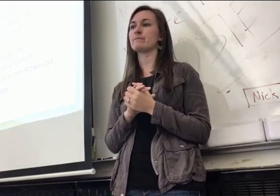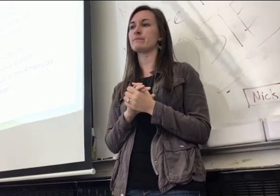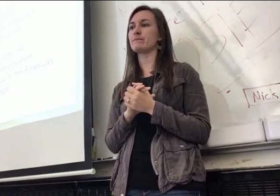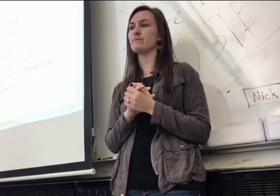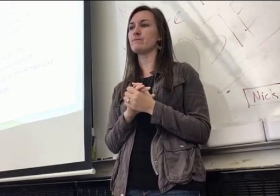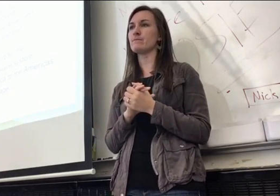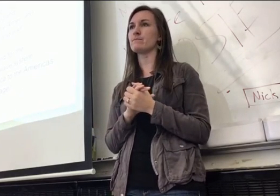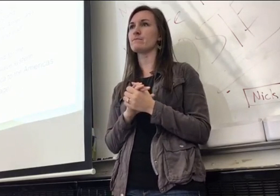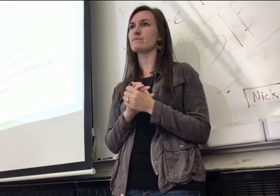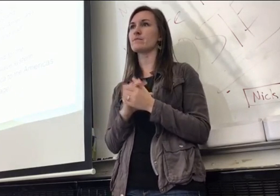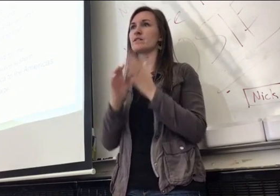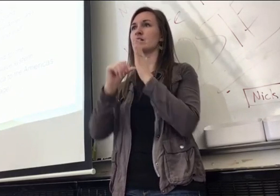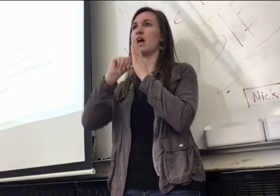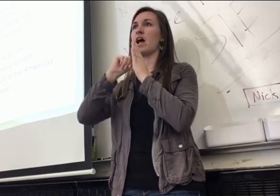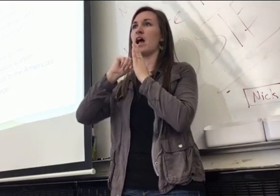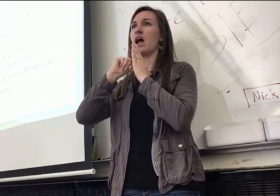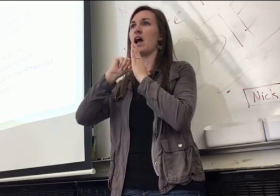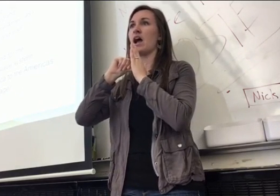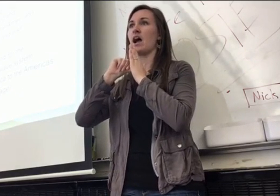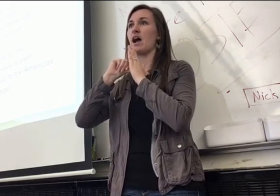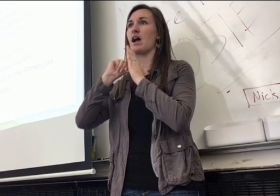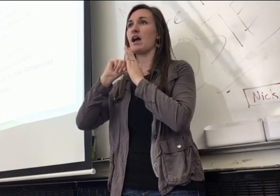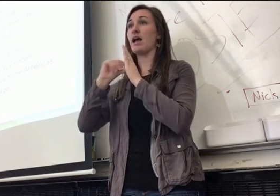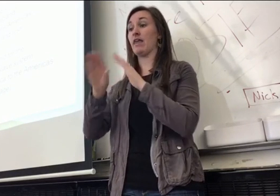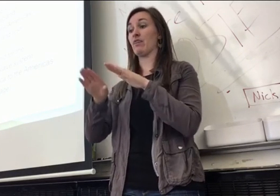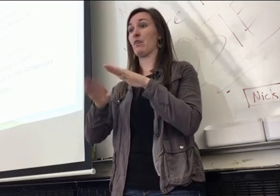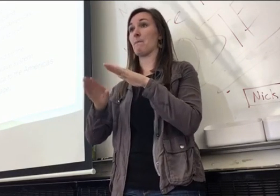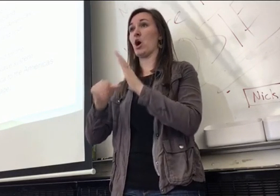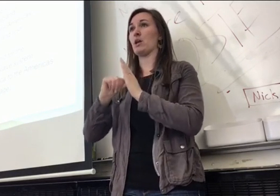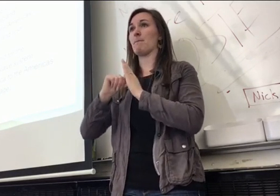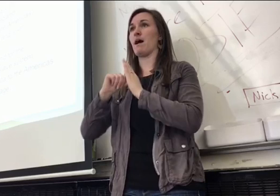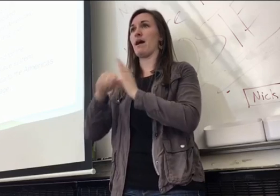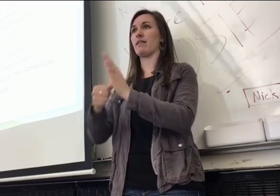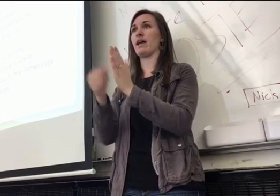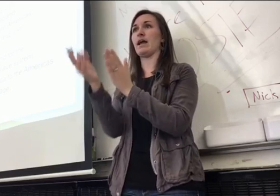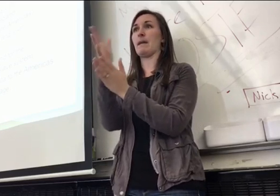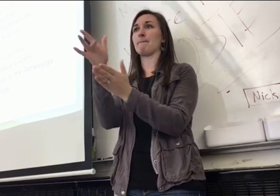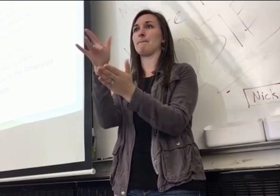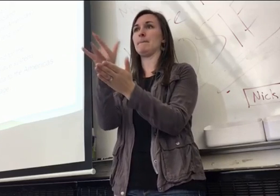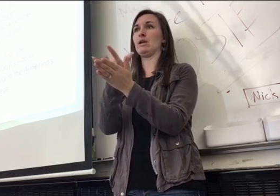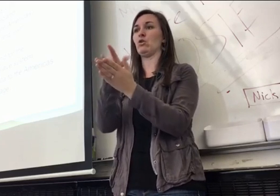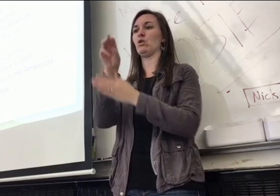Highlight then at the very bottom, middle passage.